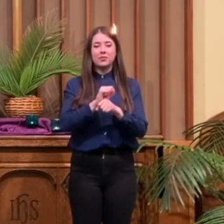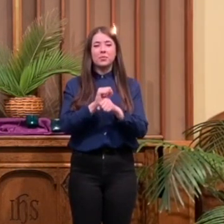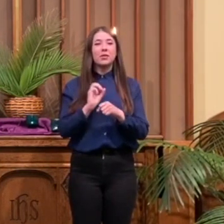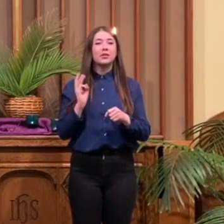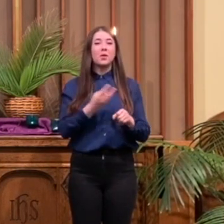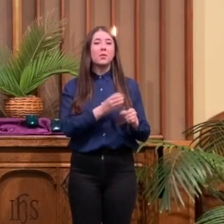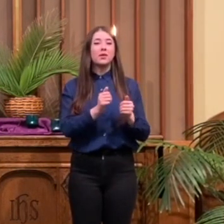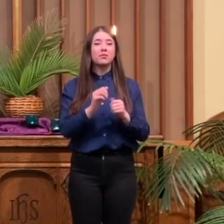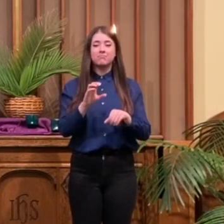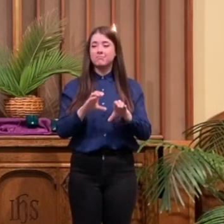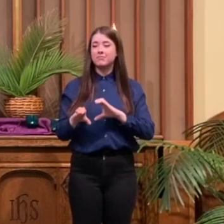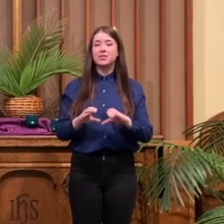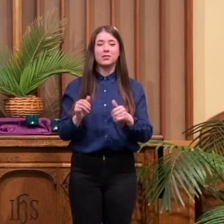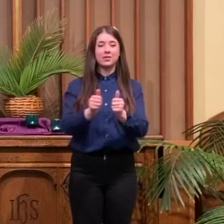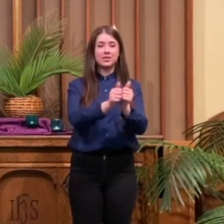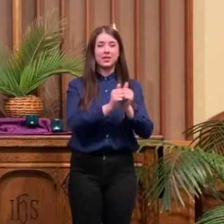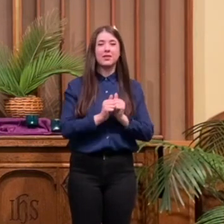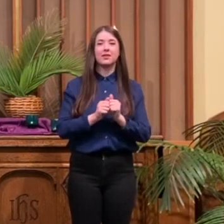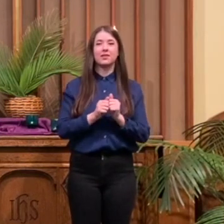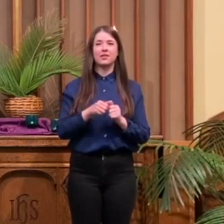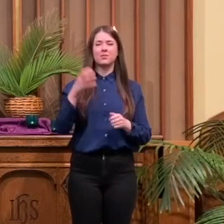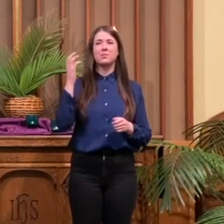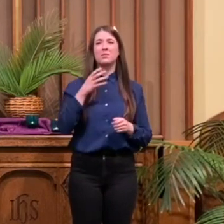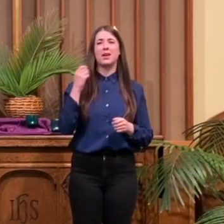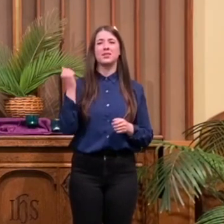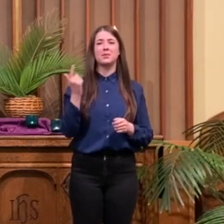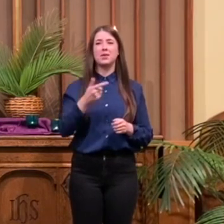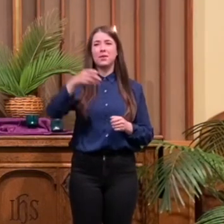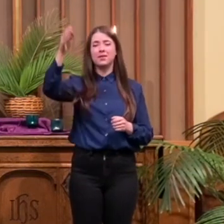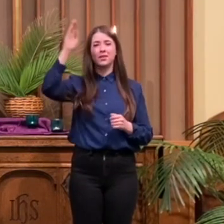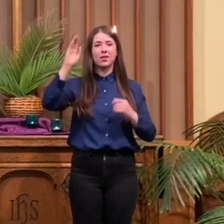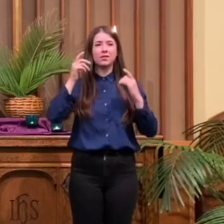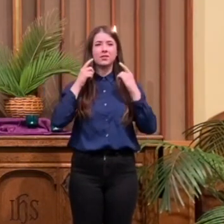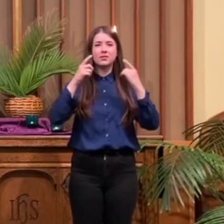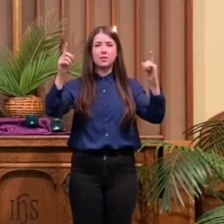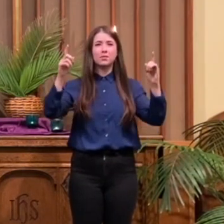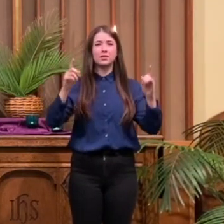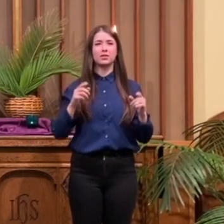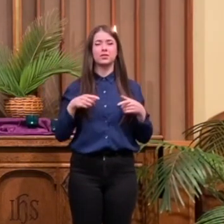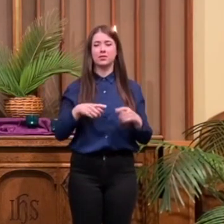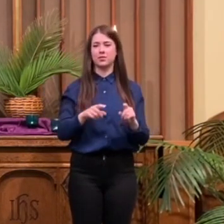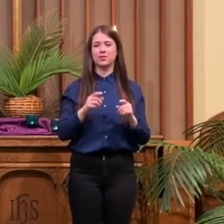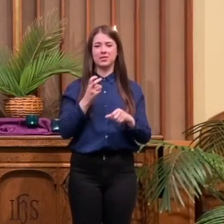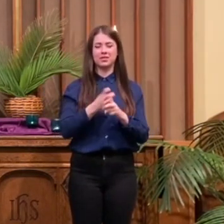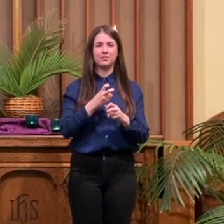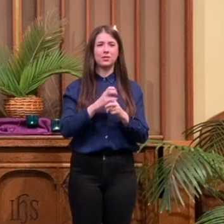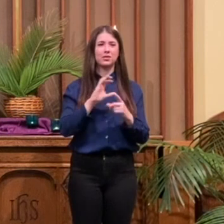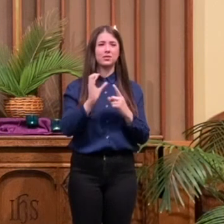Together and amazed by all that God has accomplished in these difficult circumstances and